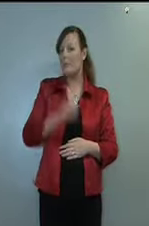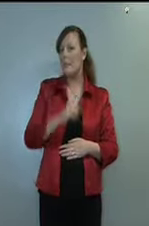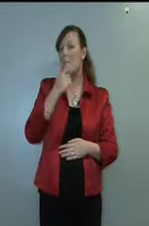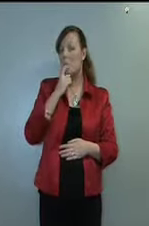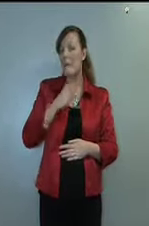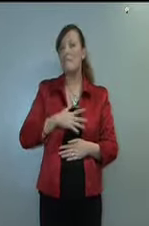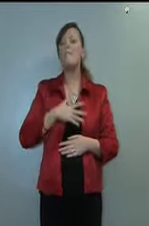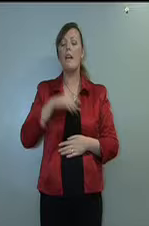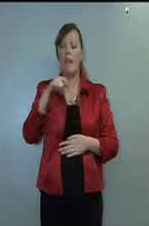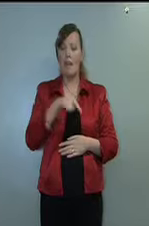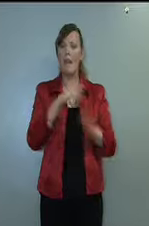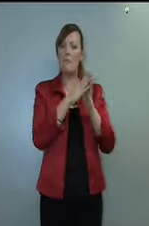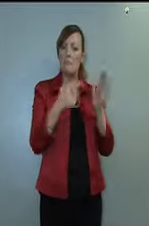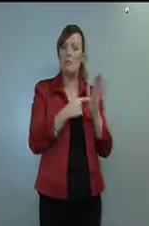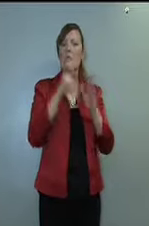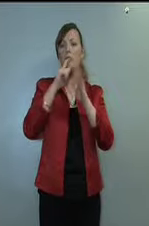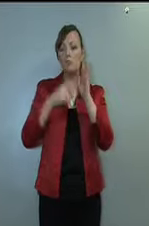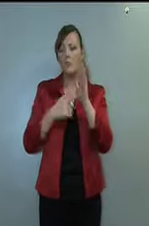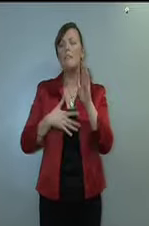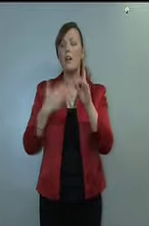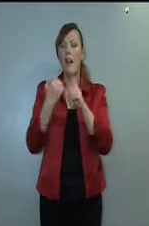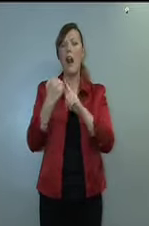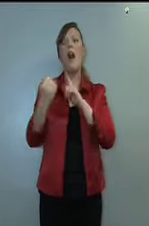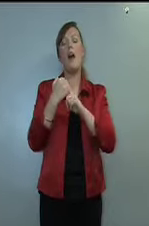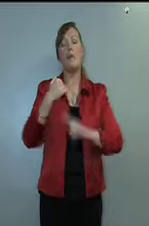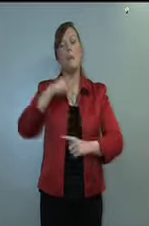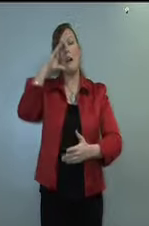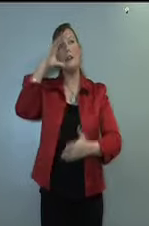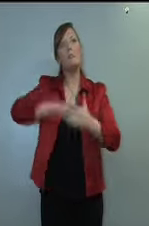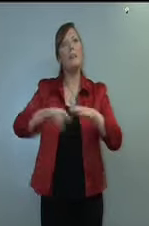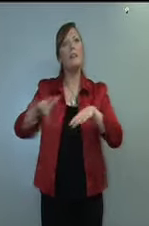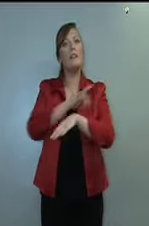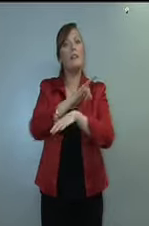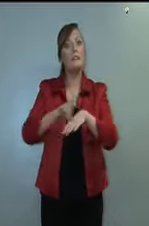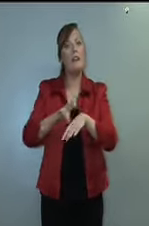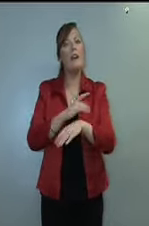90% of people feel that the project has had an impact on their experiences at theatre.